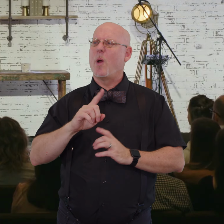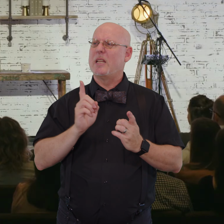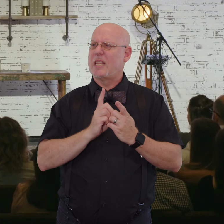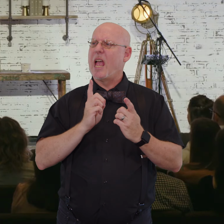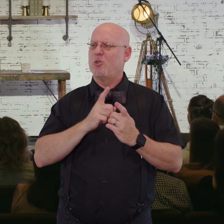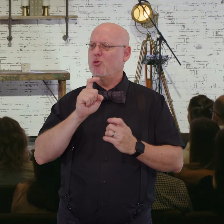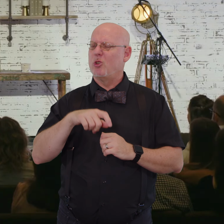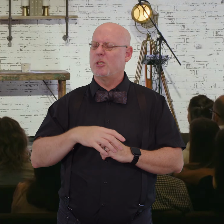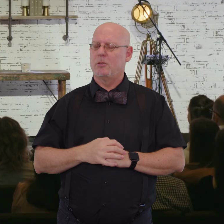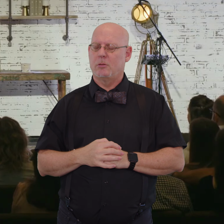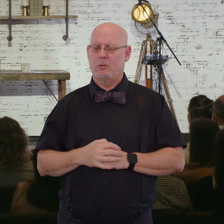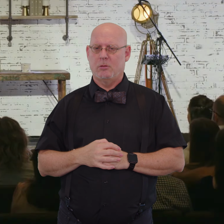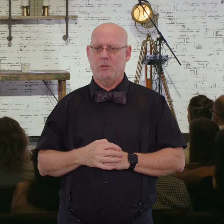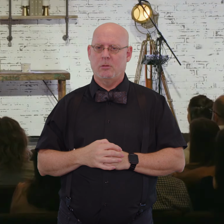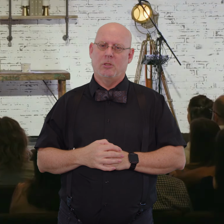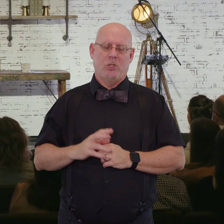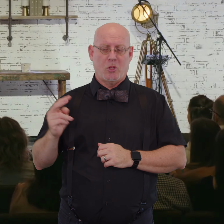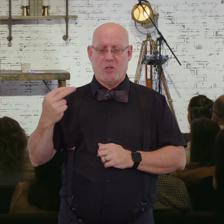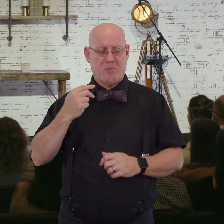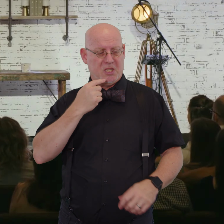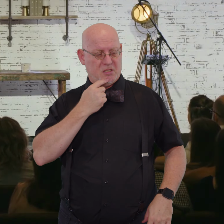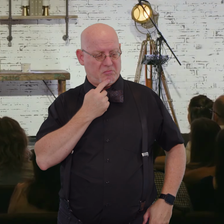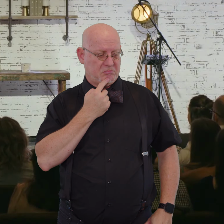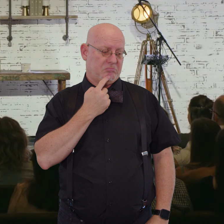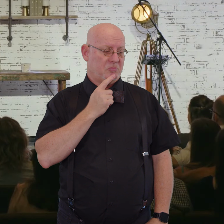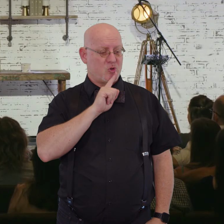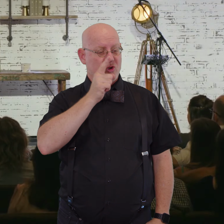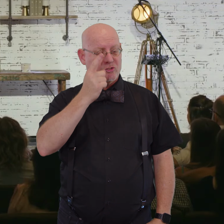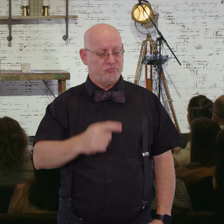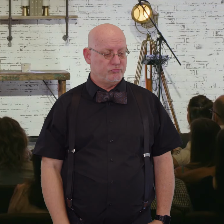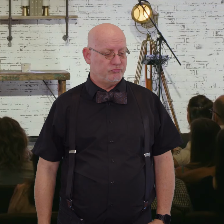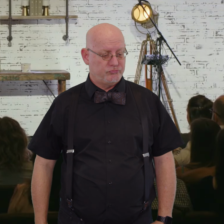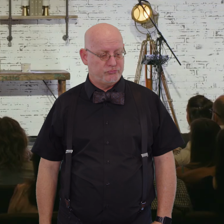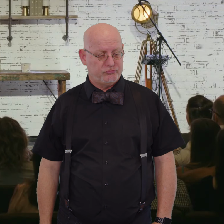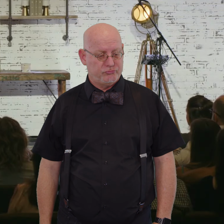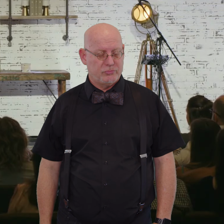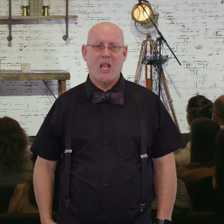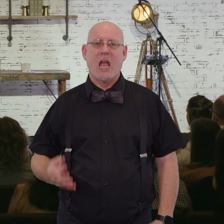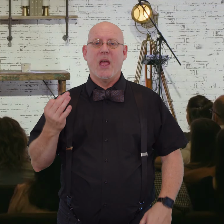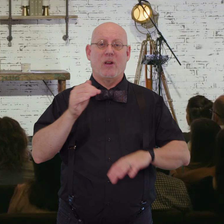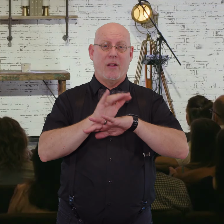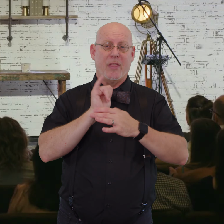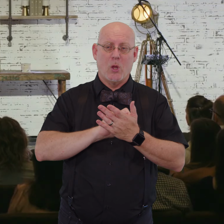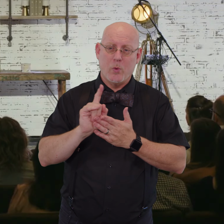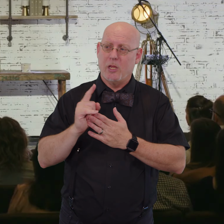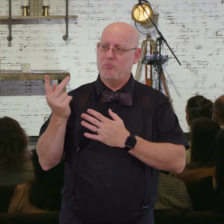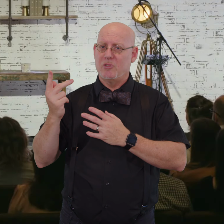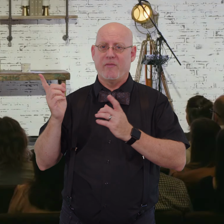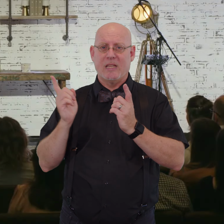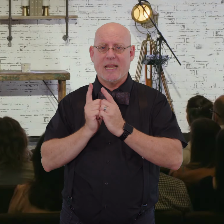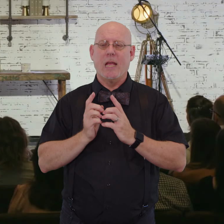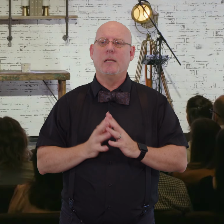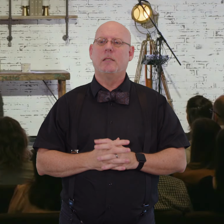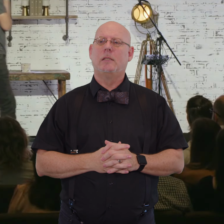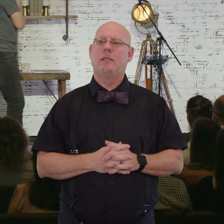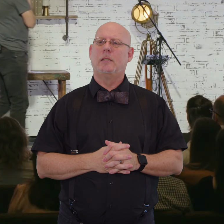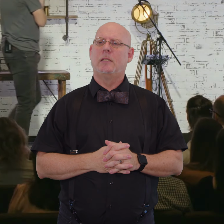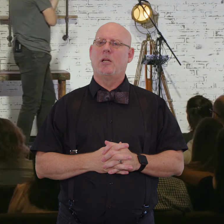should start going out on dates so she looked at me and said sure on Friday night that week we went out